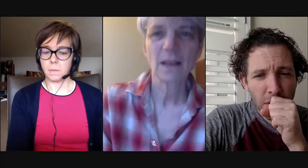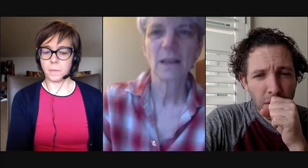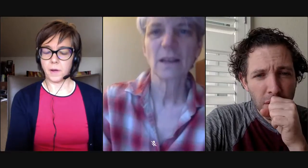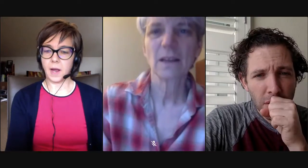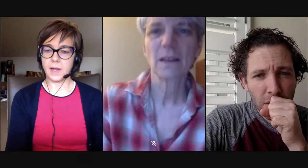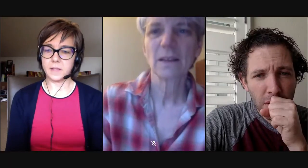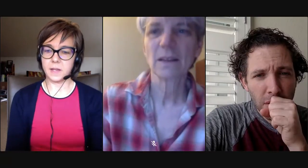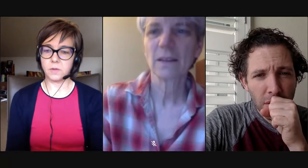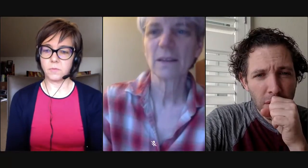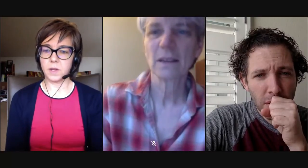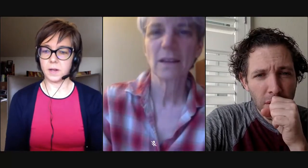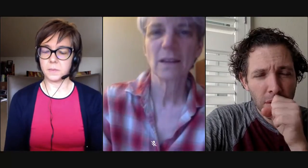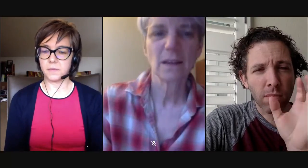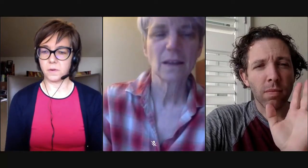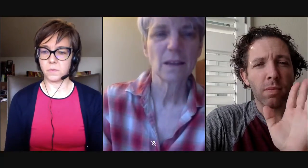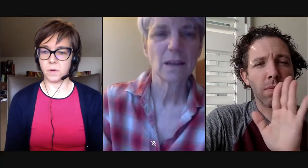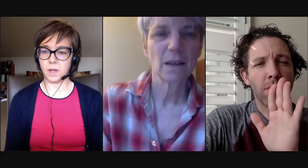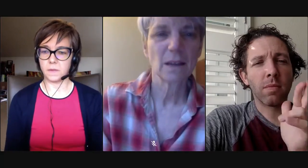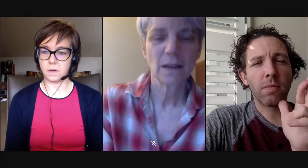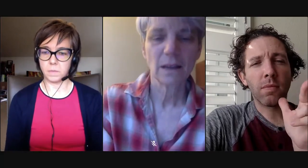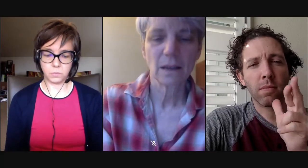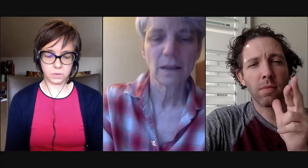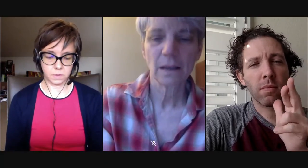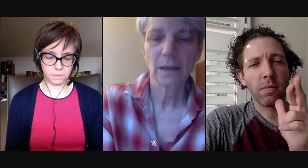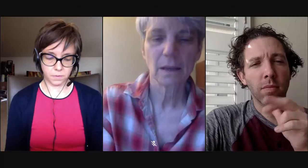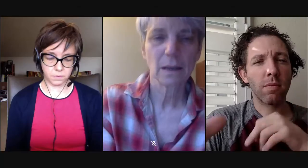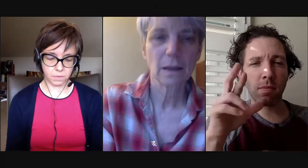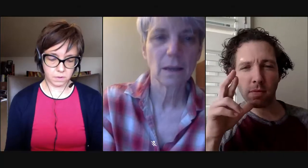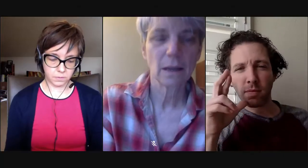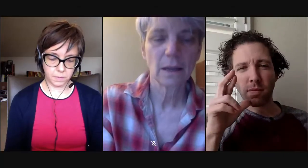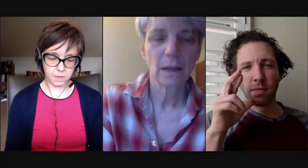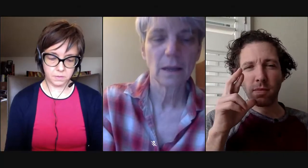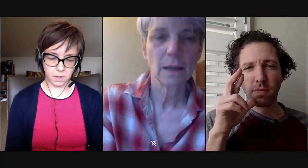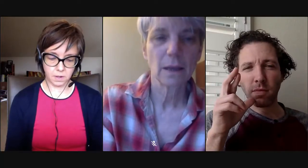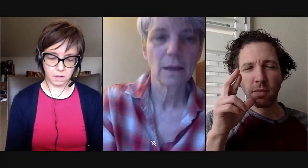But I guess I could reconnect by phone and then mute the phone. So I'm going to do that.